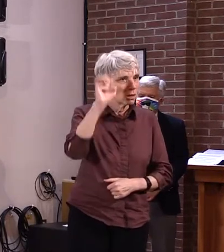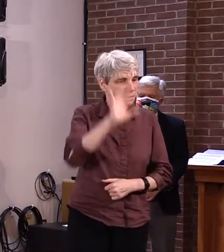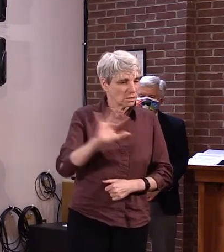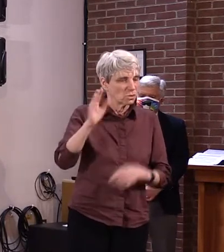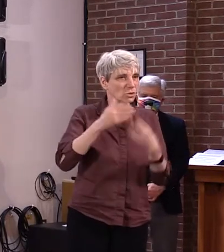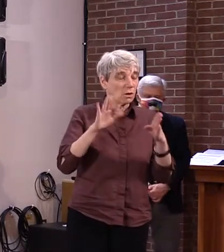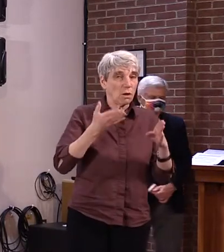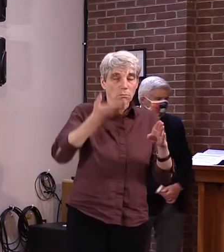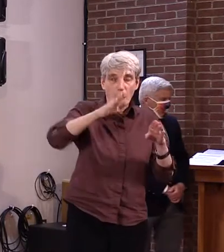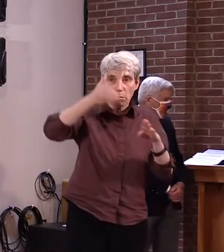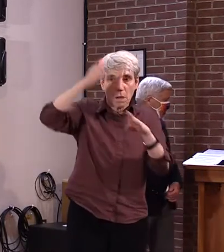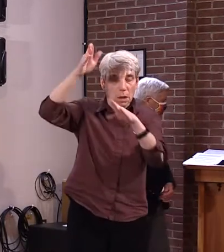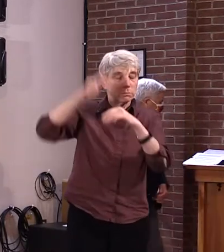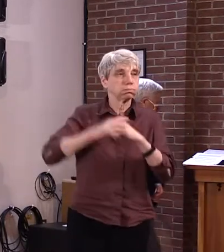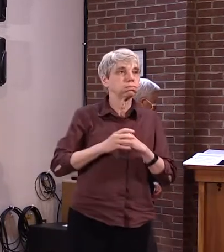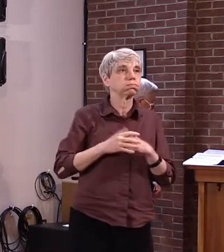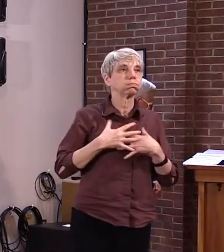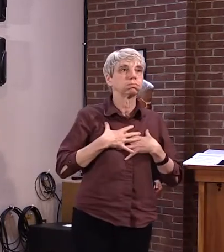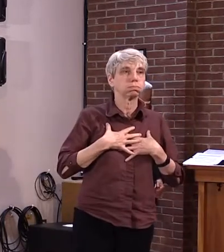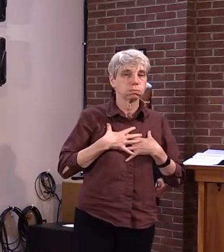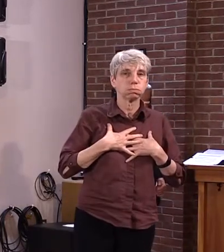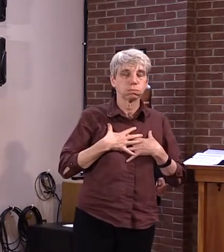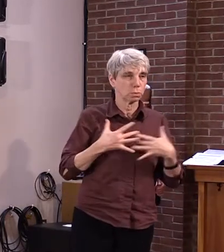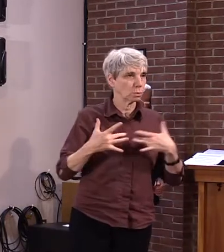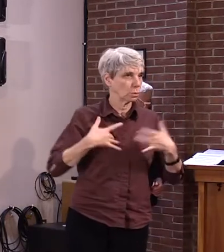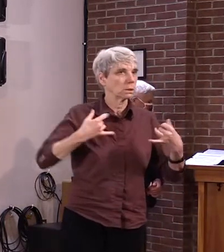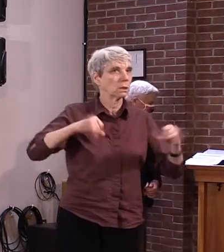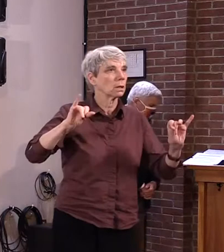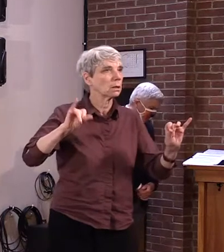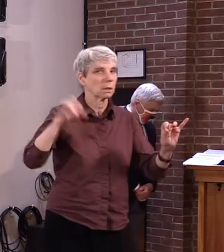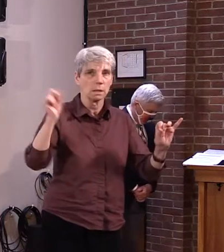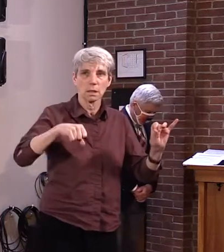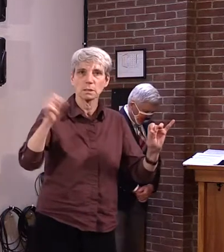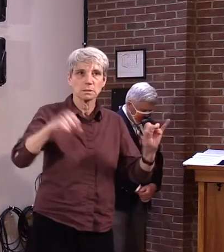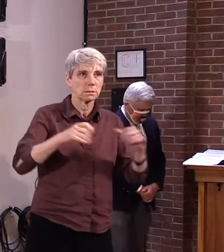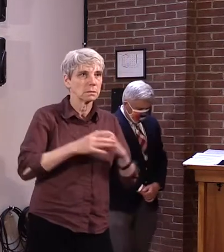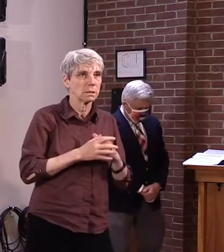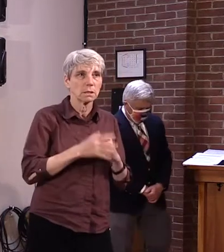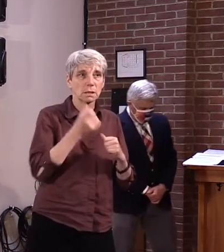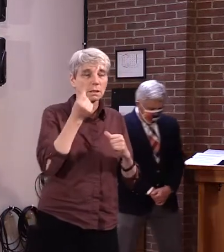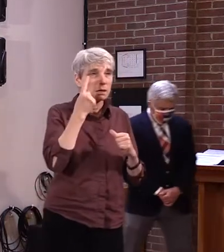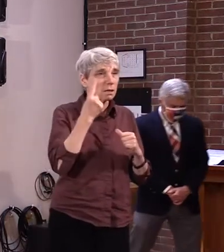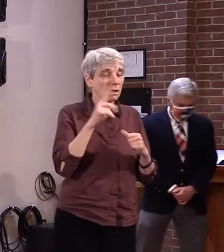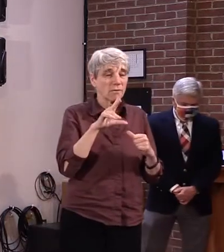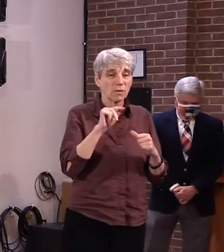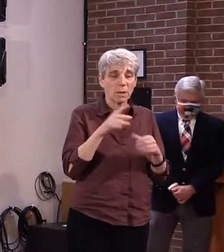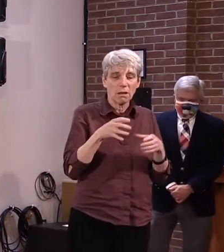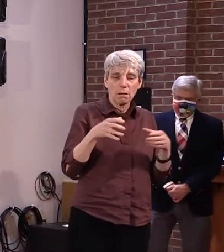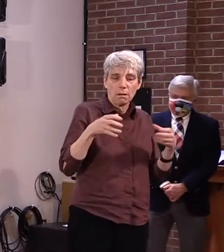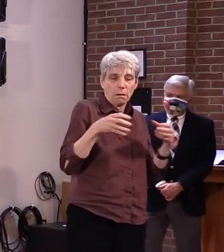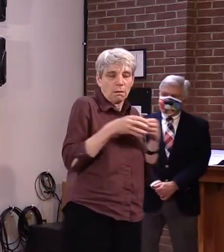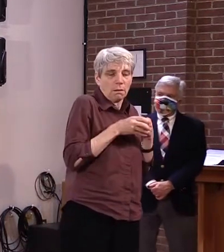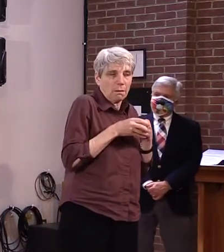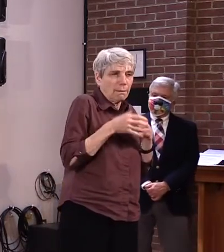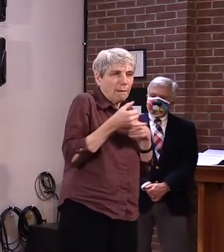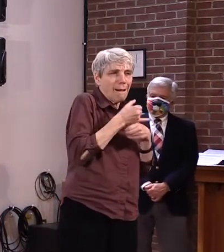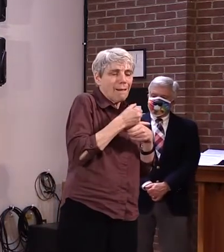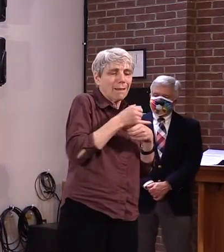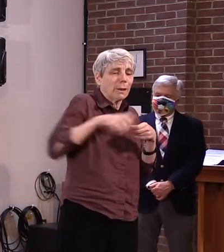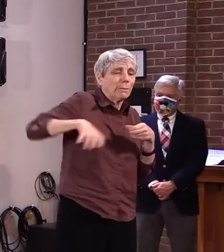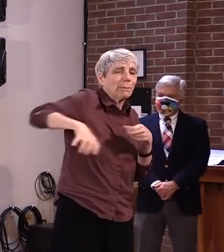I continue to be concerned because, again, we're part of this region. We're not here on an